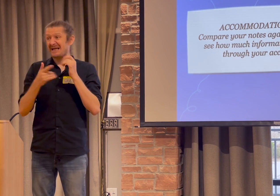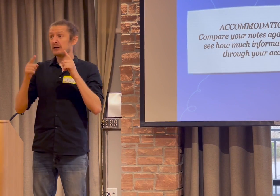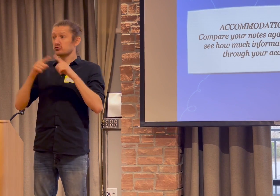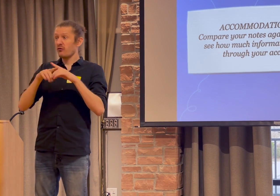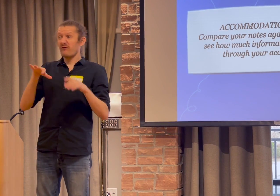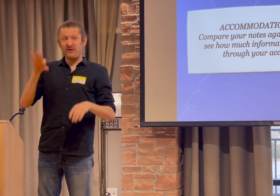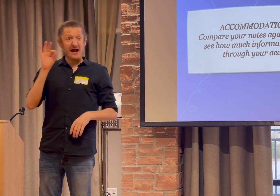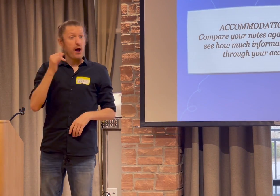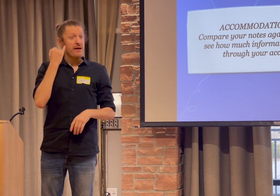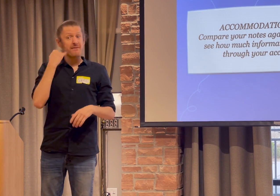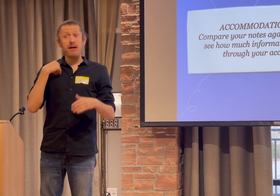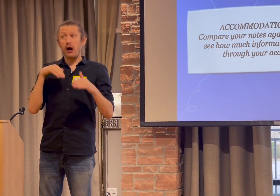I was missing.